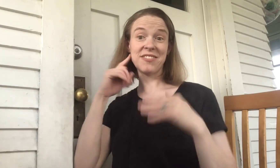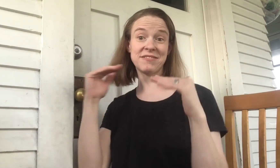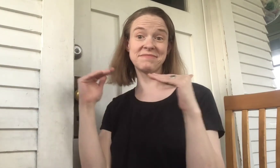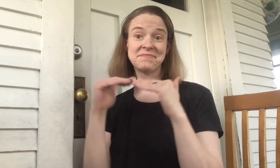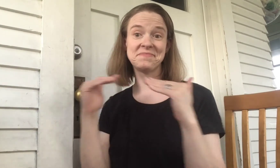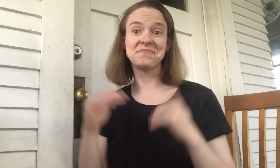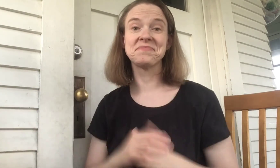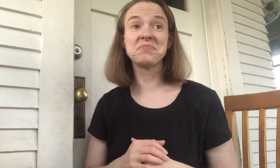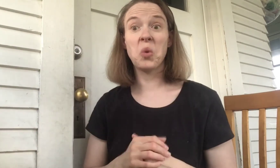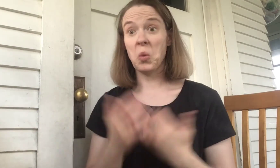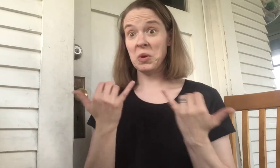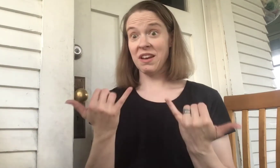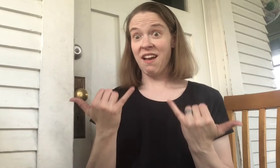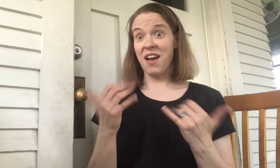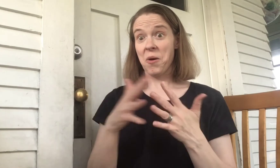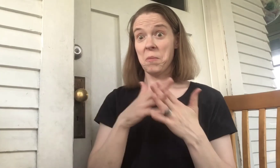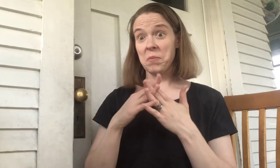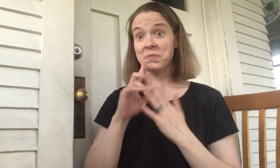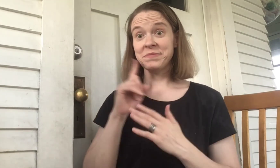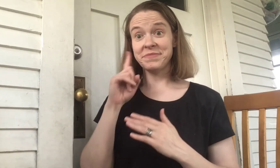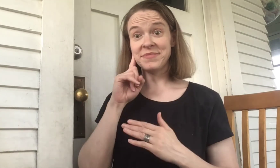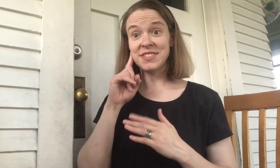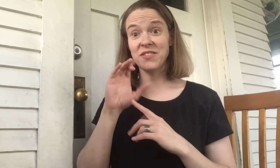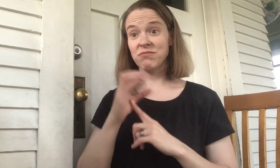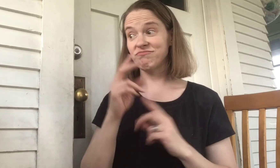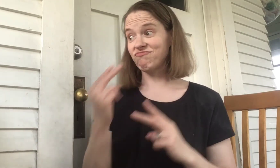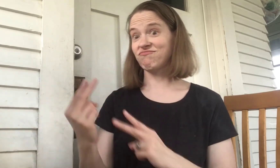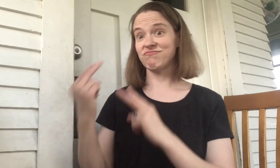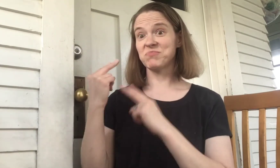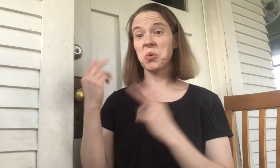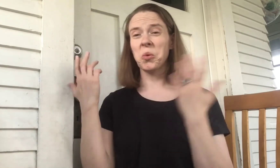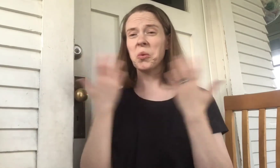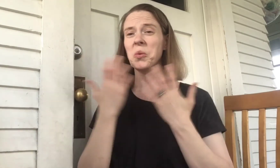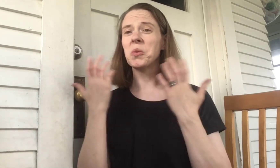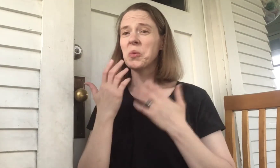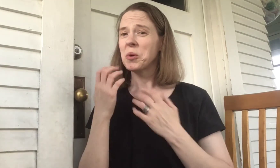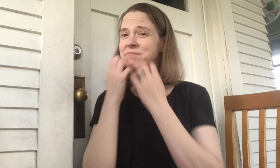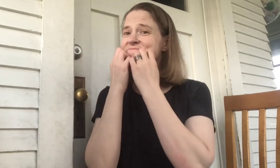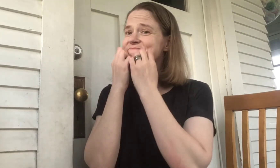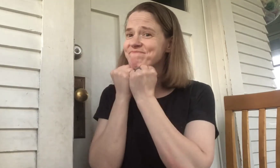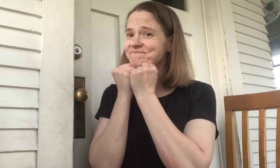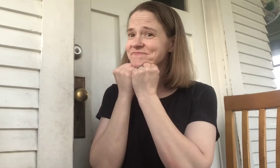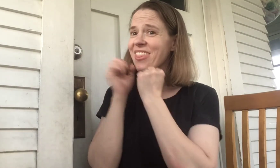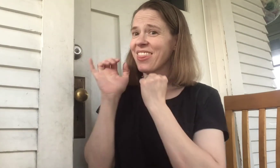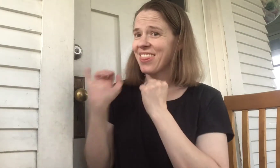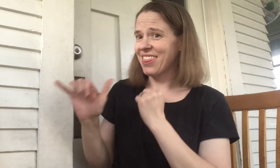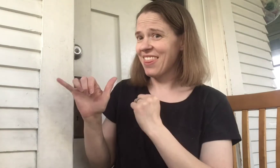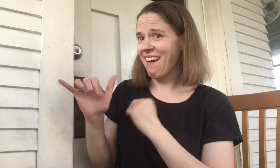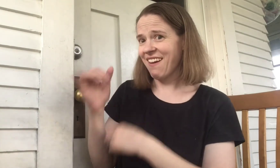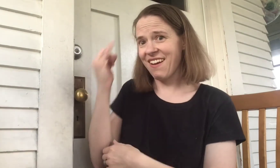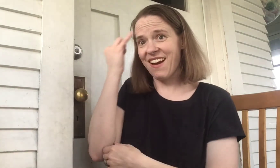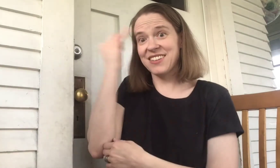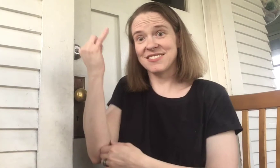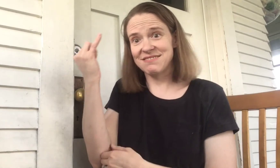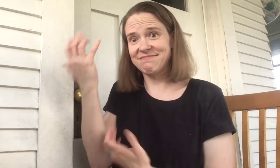language, had deaf equality. And now, in deaf American culture, we look back and we cherish that